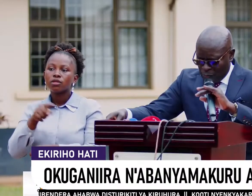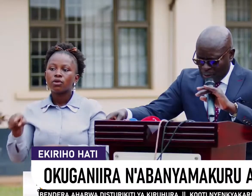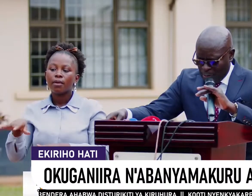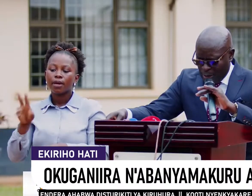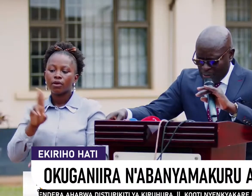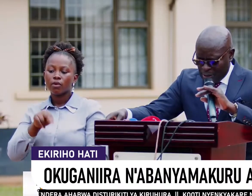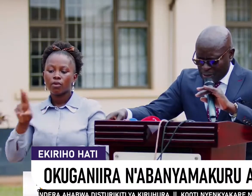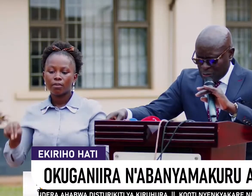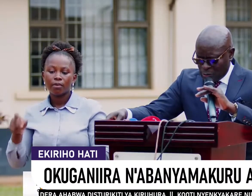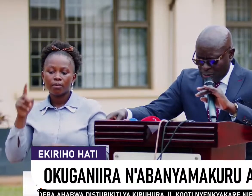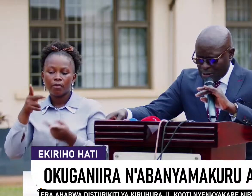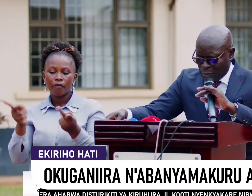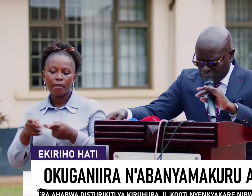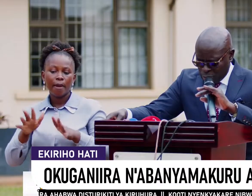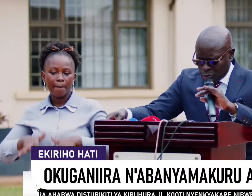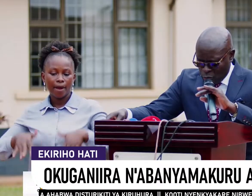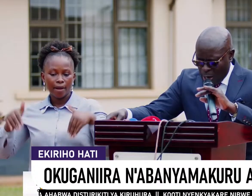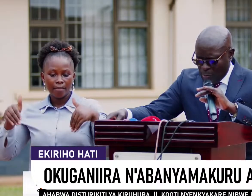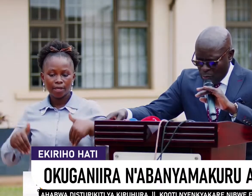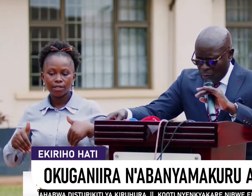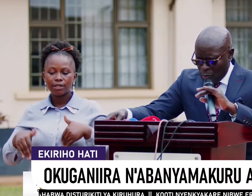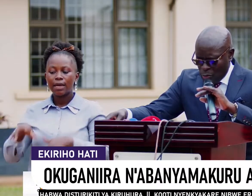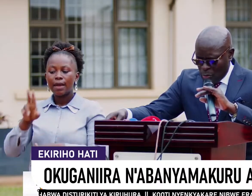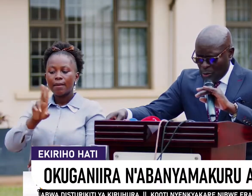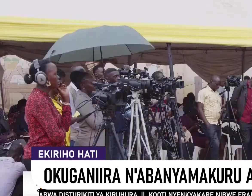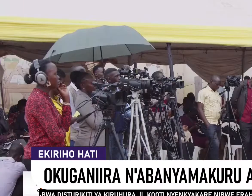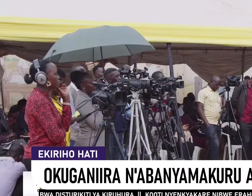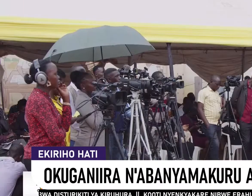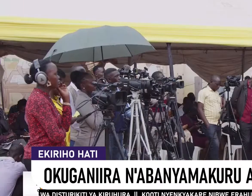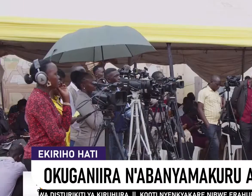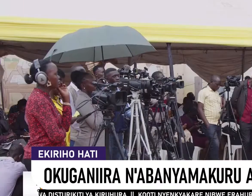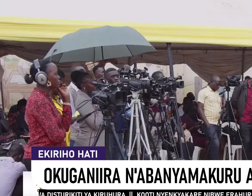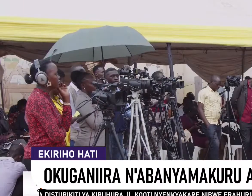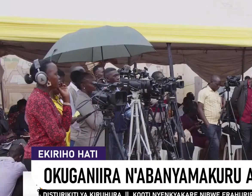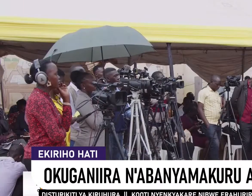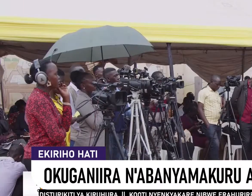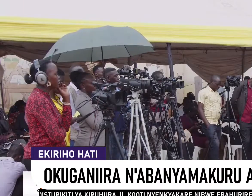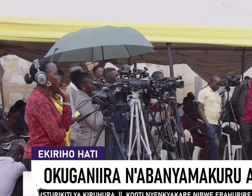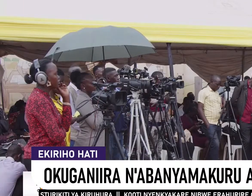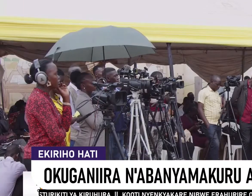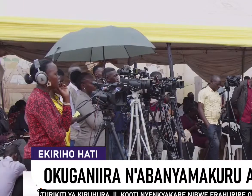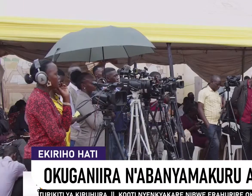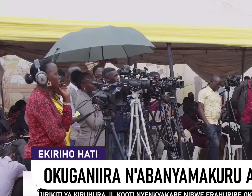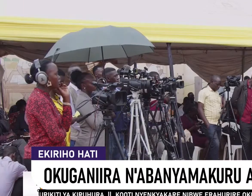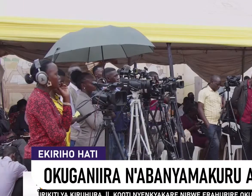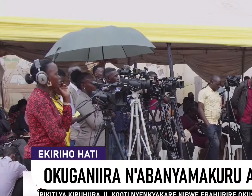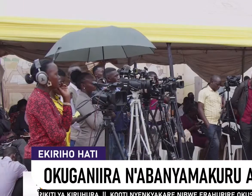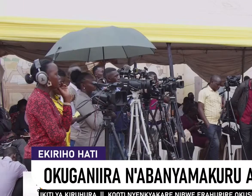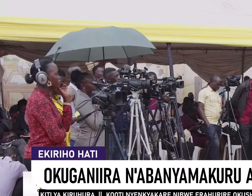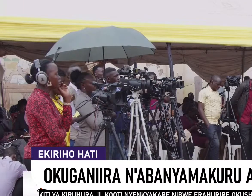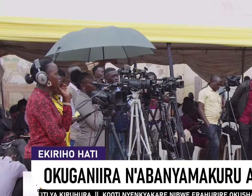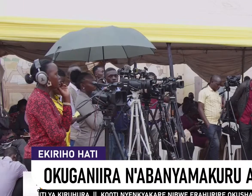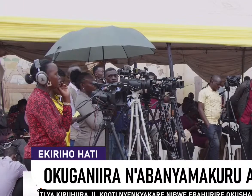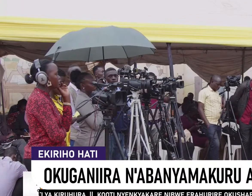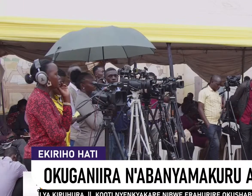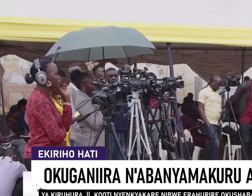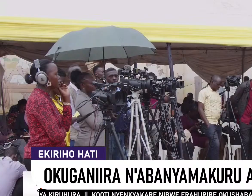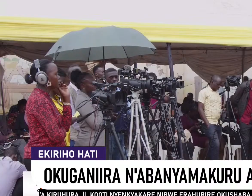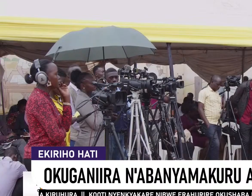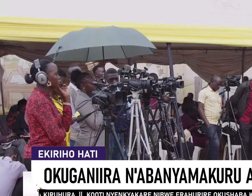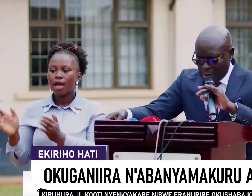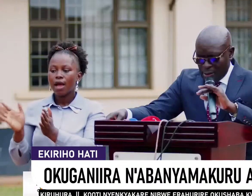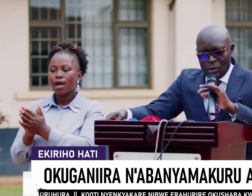mu bifo bya parliament kati bajja kusunsulwamu oba kubeera nominated okutandika ennaku 15